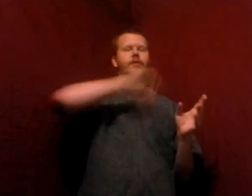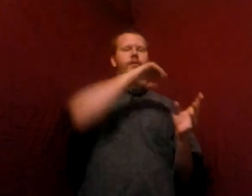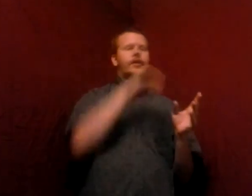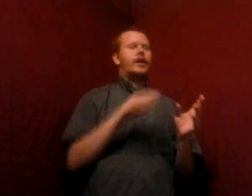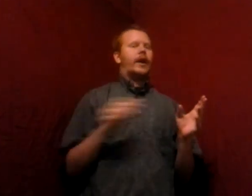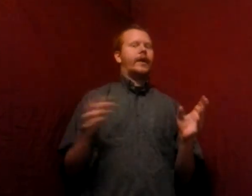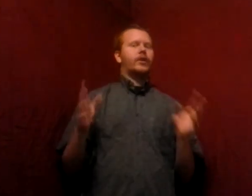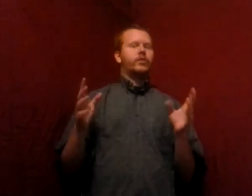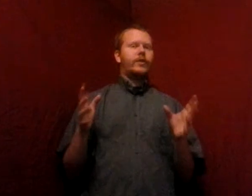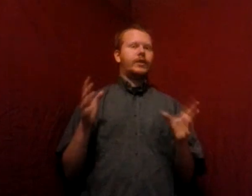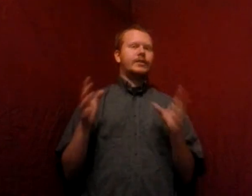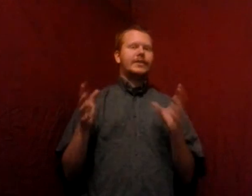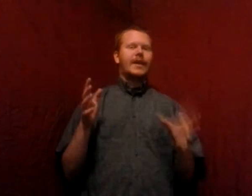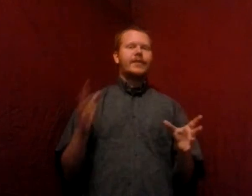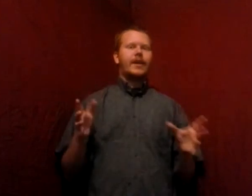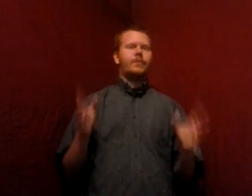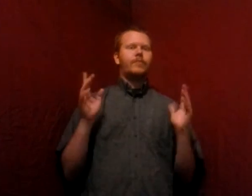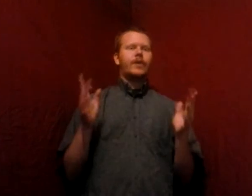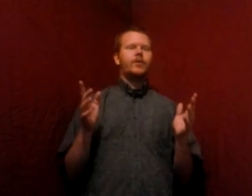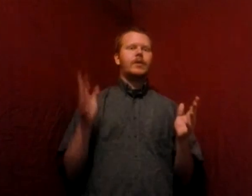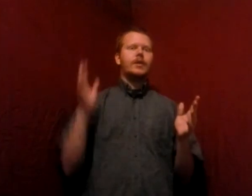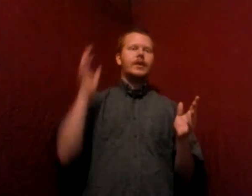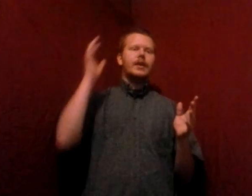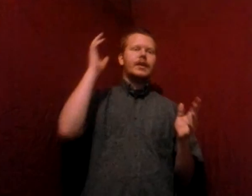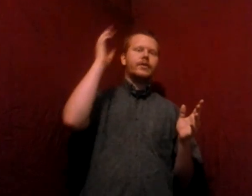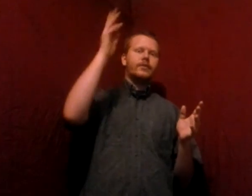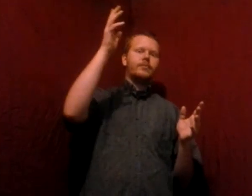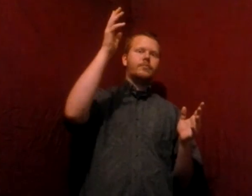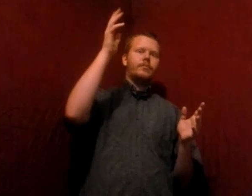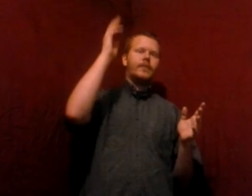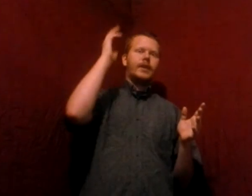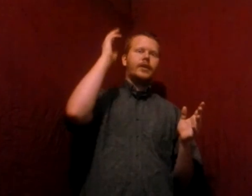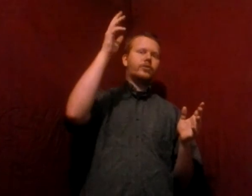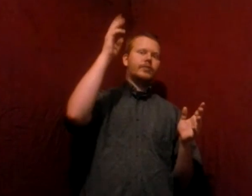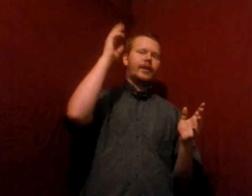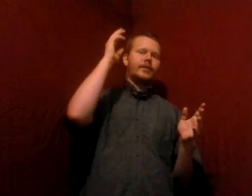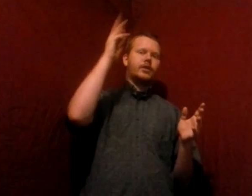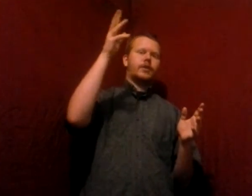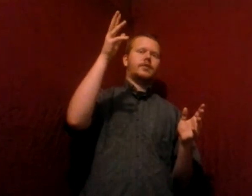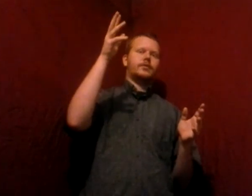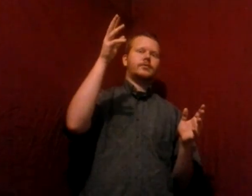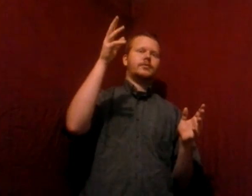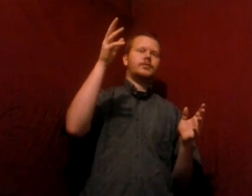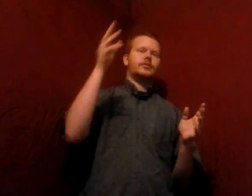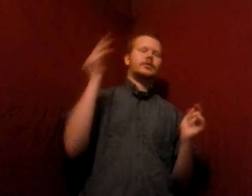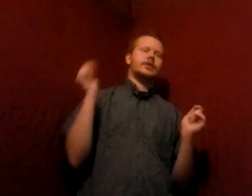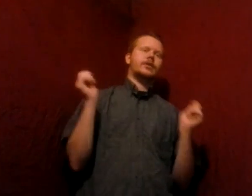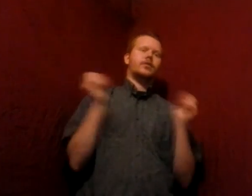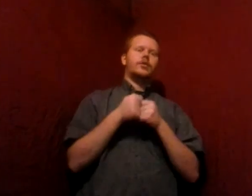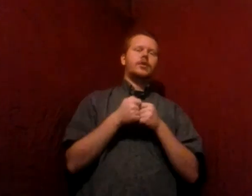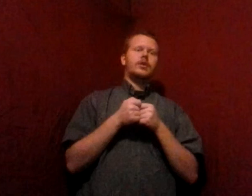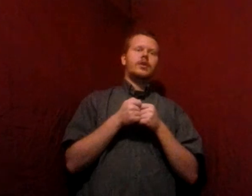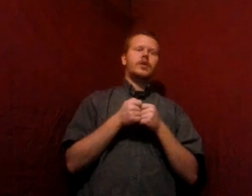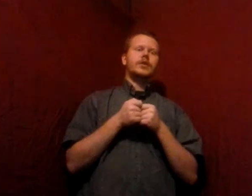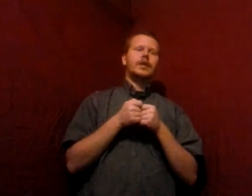often i don't know how they can scan that but apparently he can he knows when the light's on because he'll close it